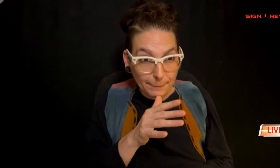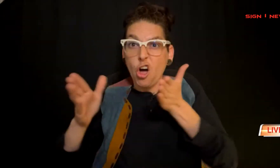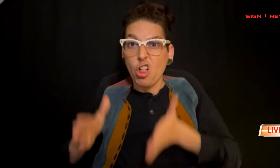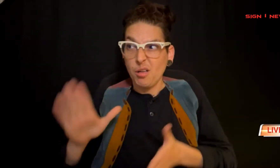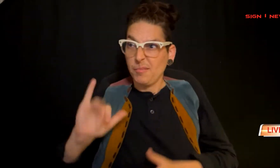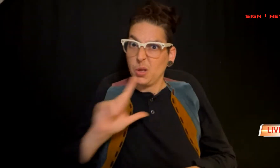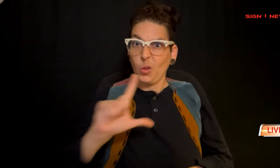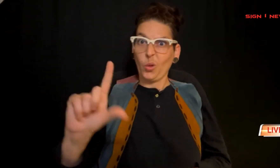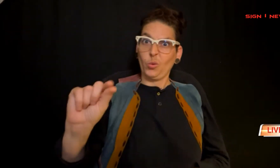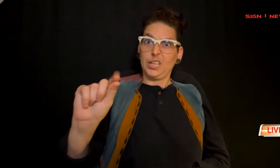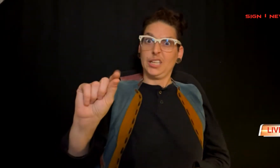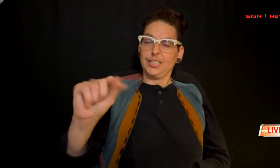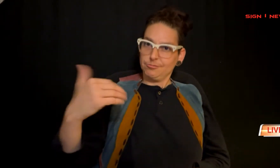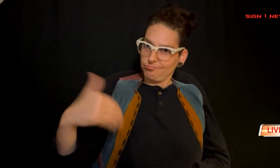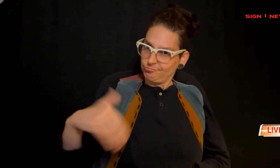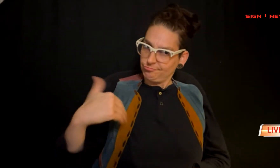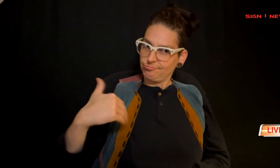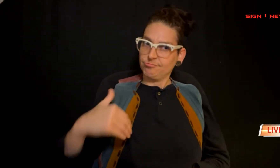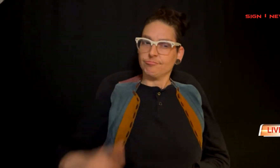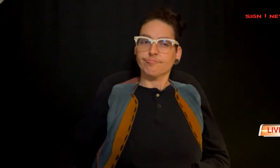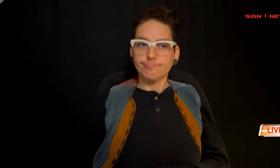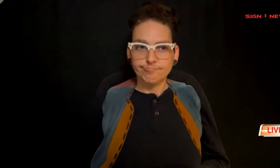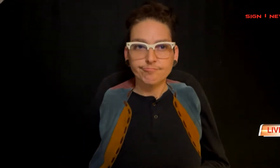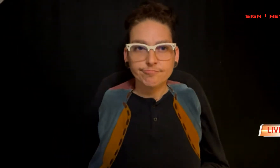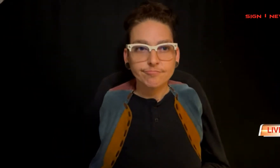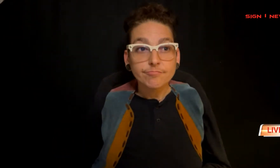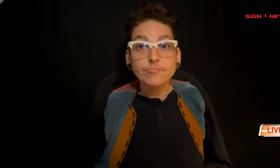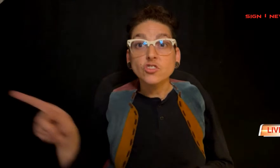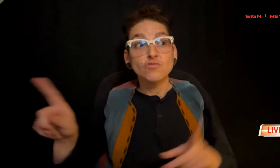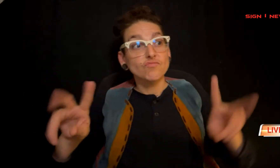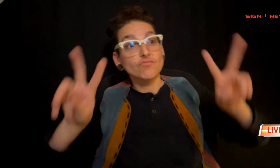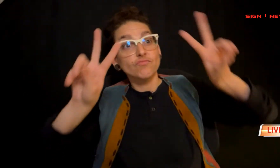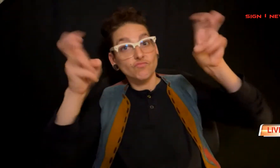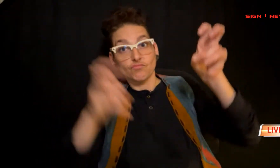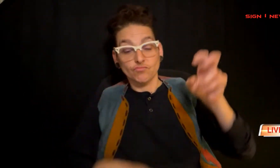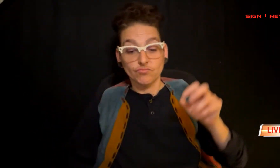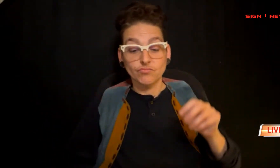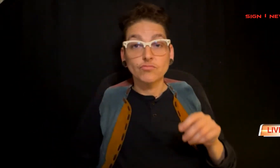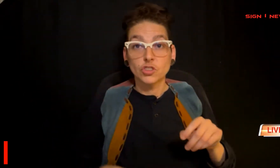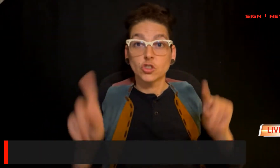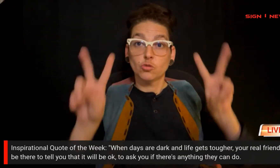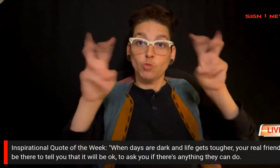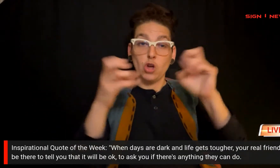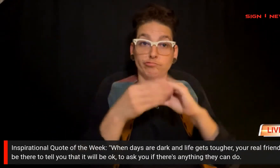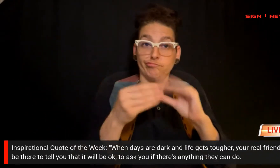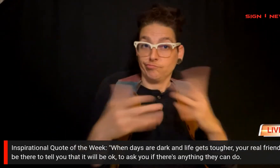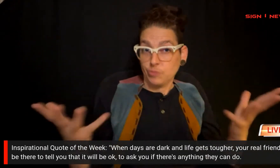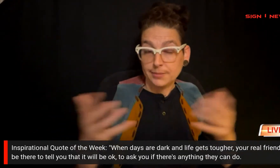to a CEO and author by the age of 20. The quote says,